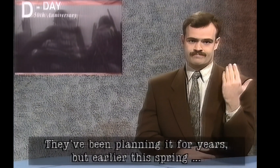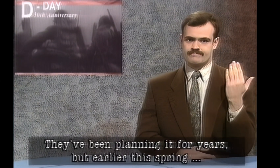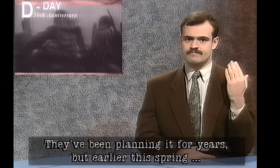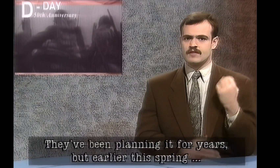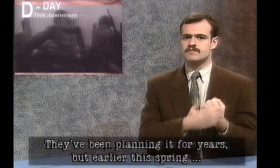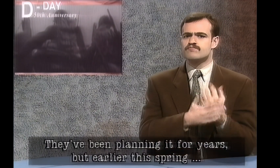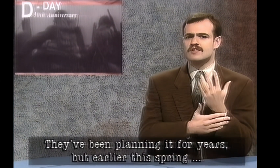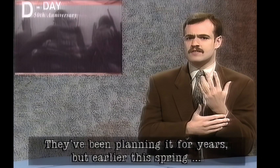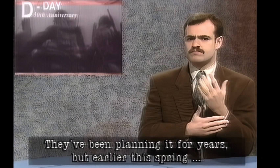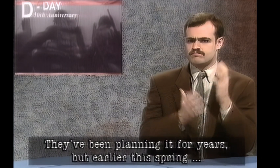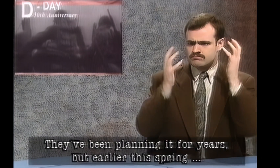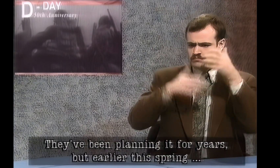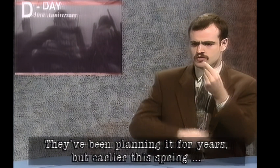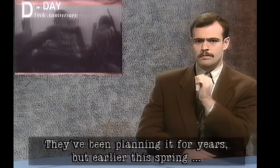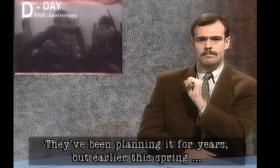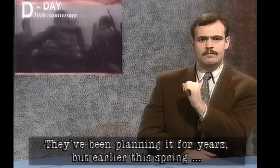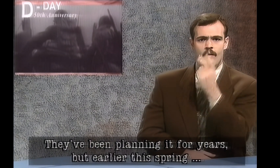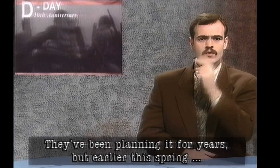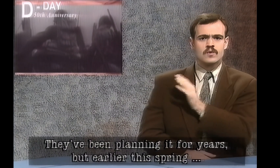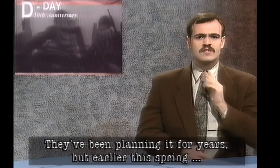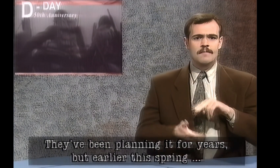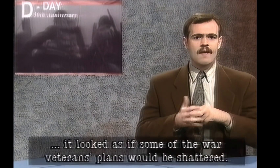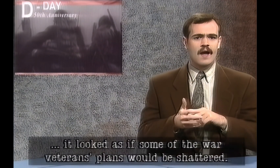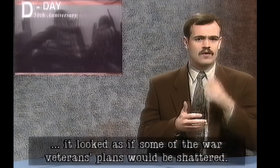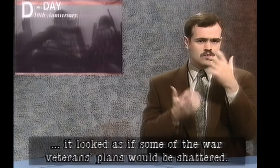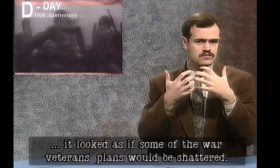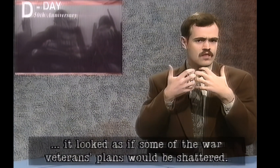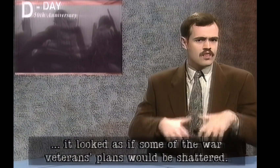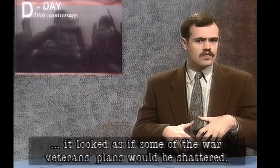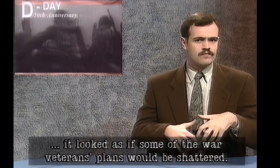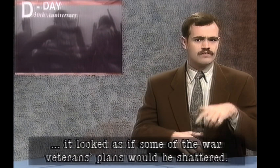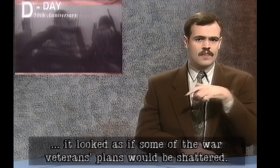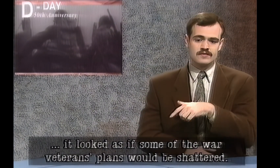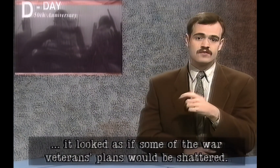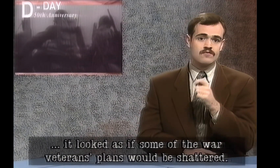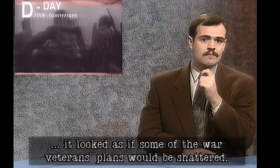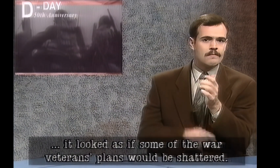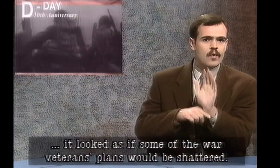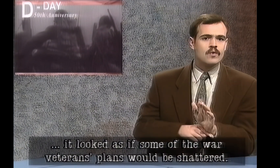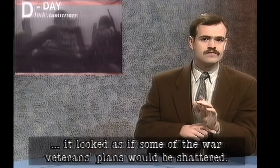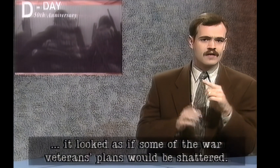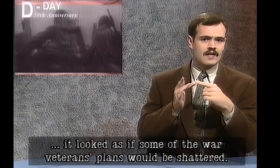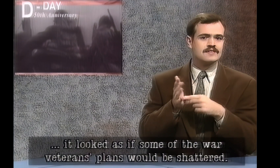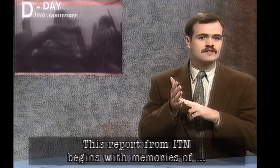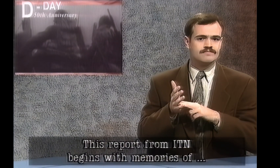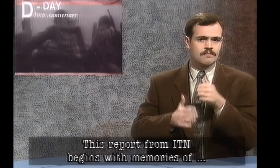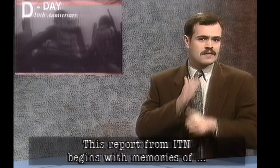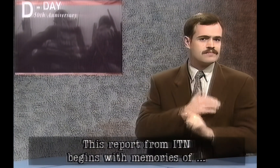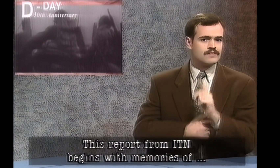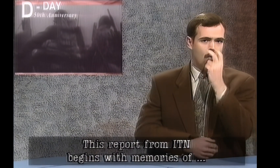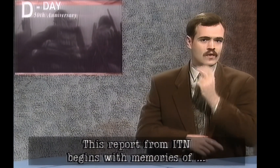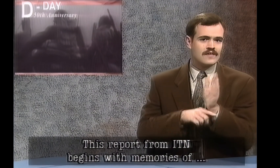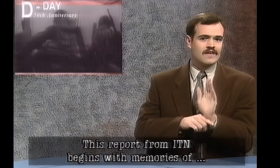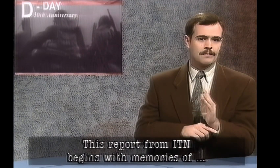They've been planning it for years, but earlier this spring it looked as if some of the war veterans' plans would be shattered. This report